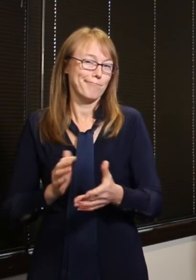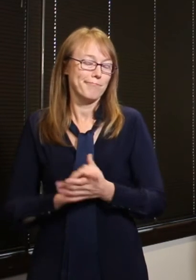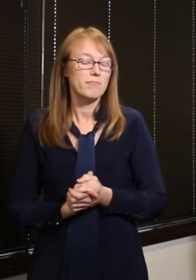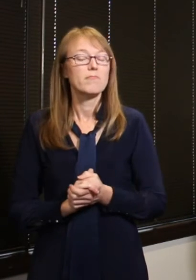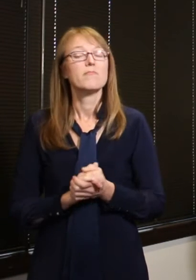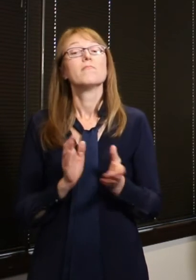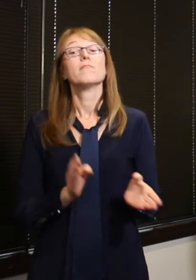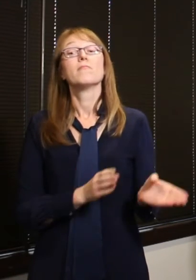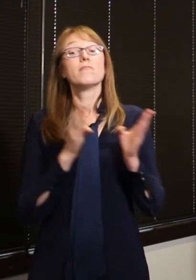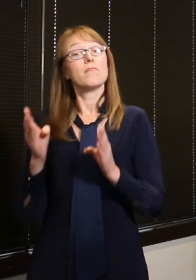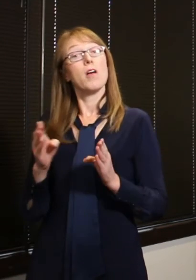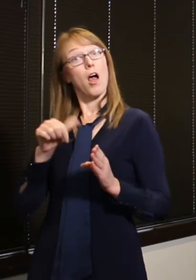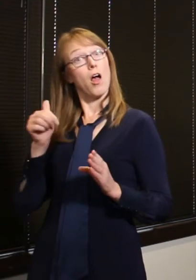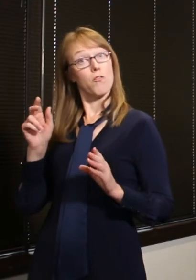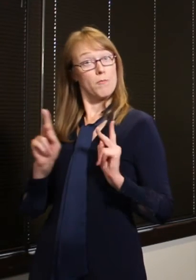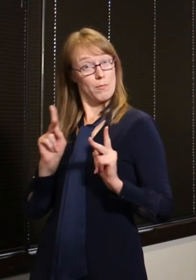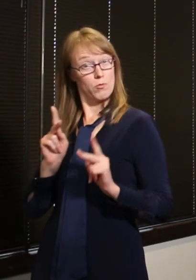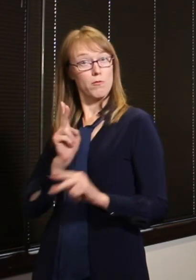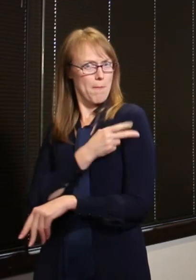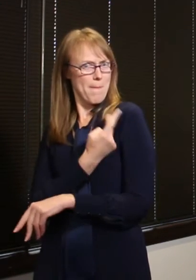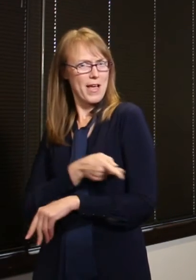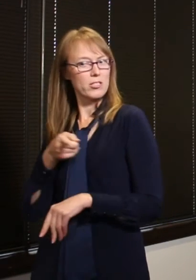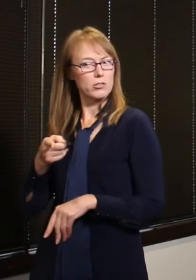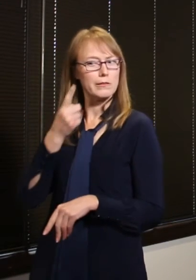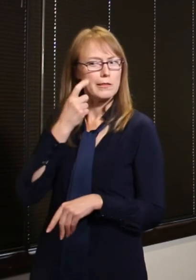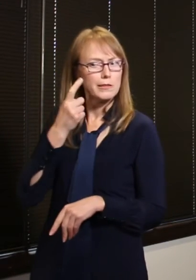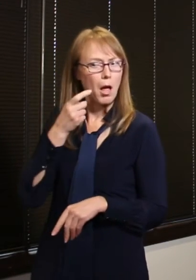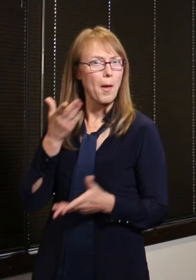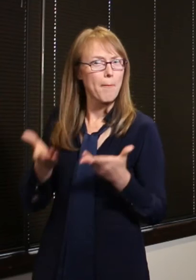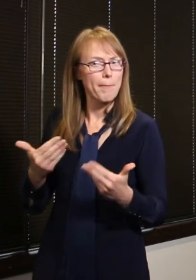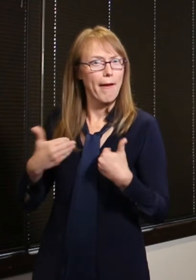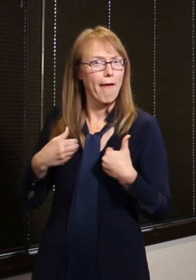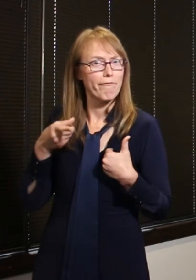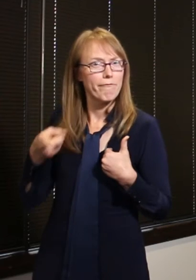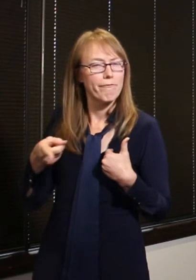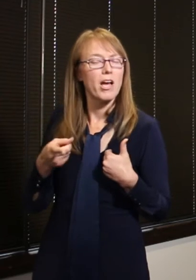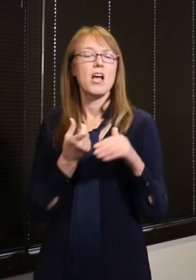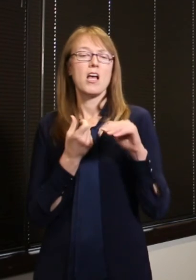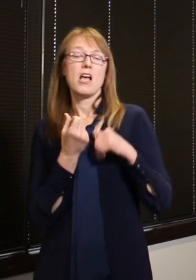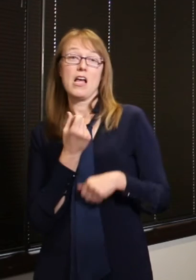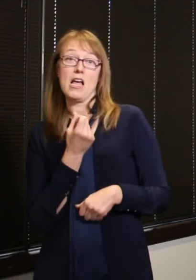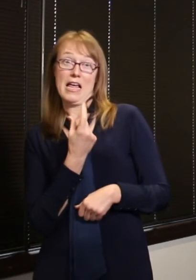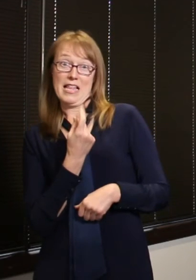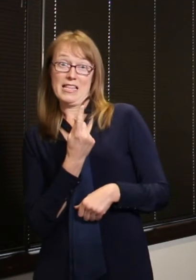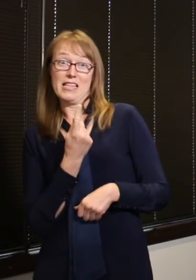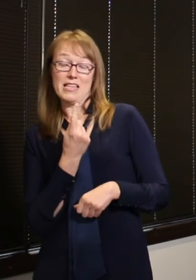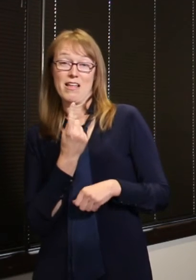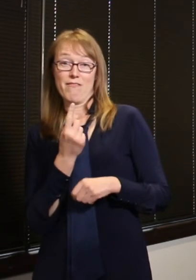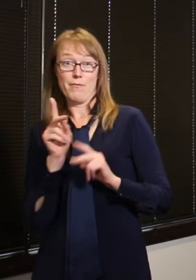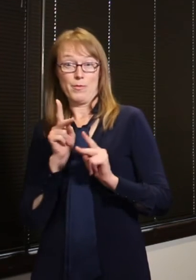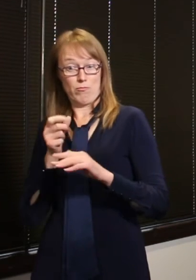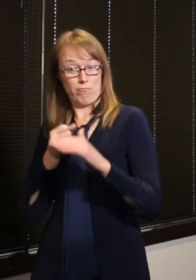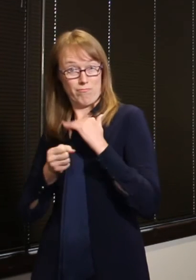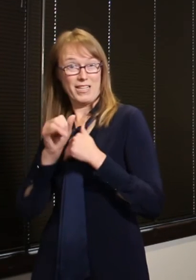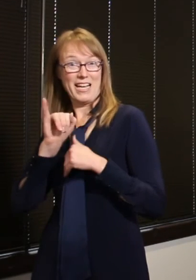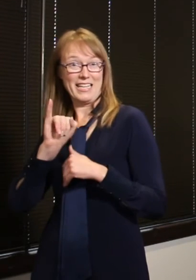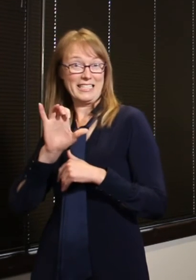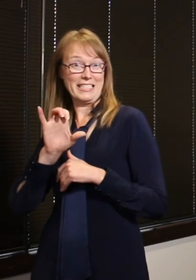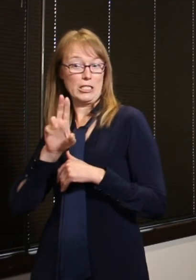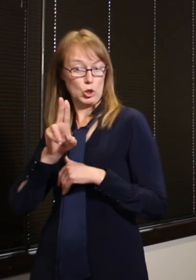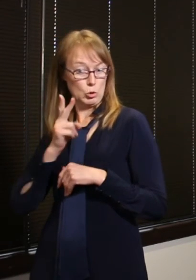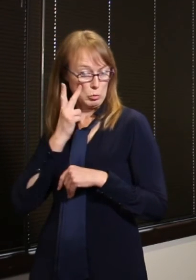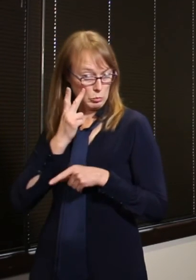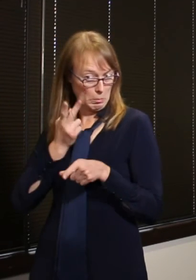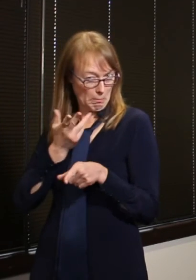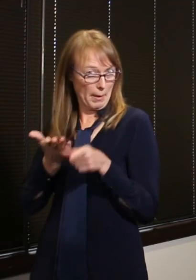We have 93 in our hospitals today. We have 11 suspected COVID patients in our intensive care units and 4